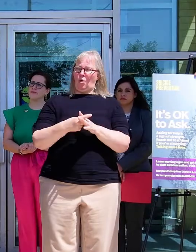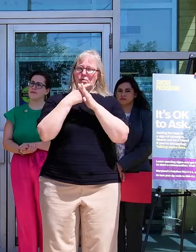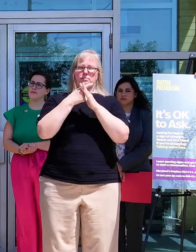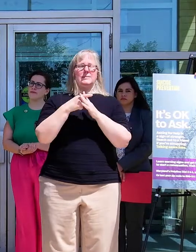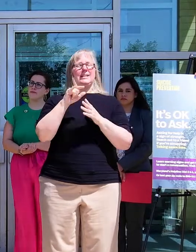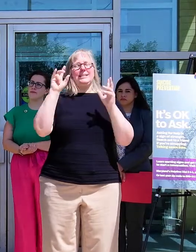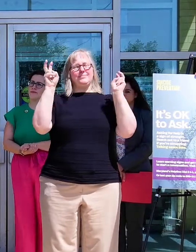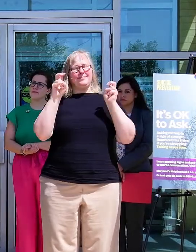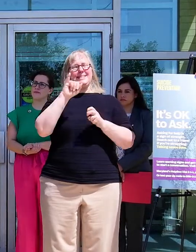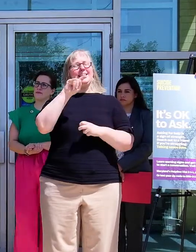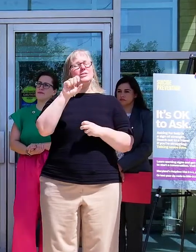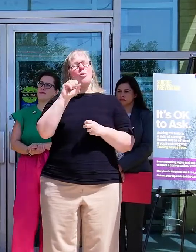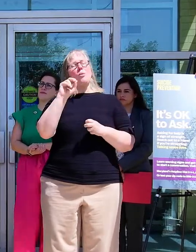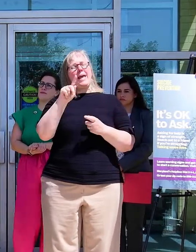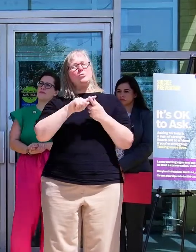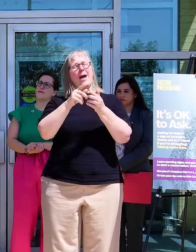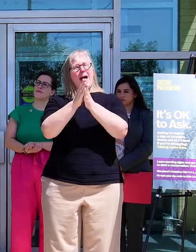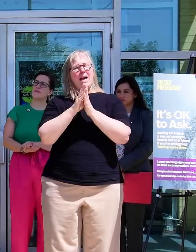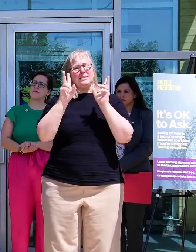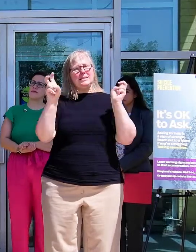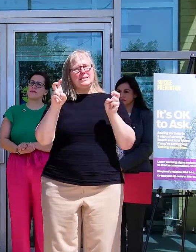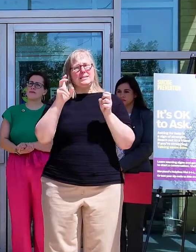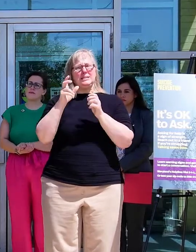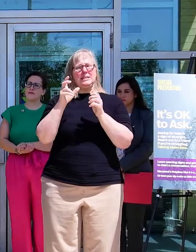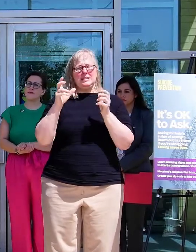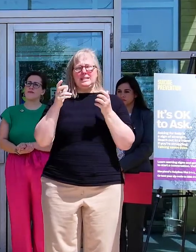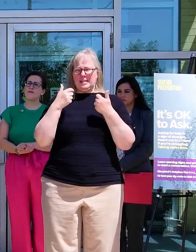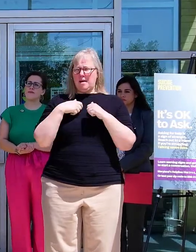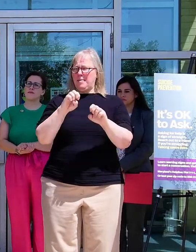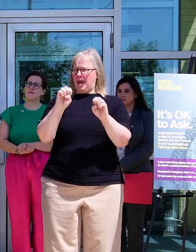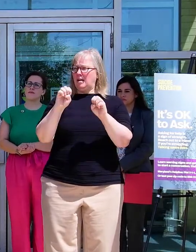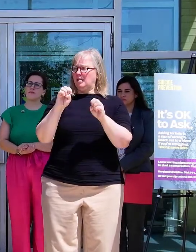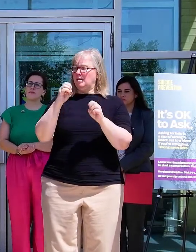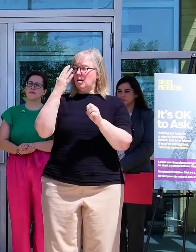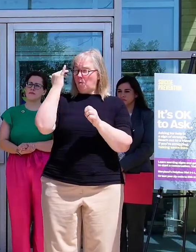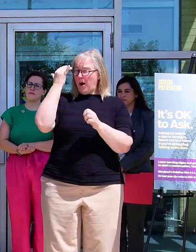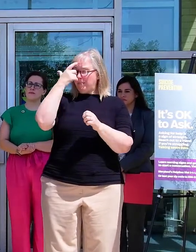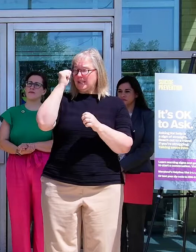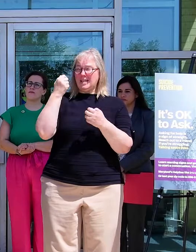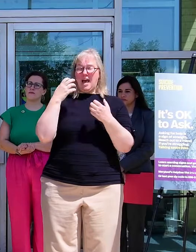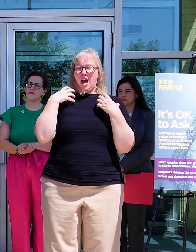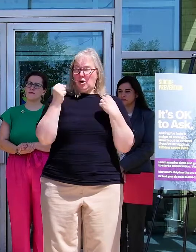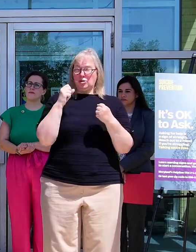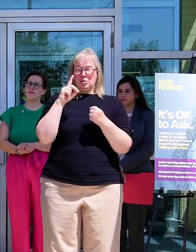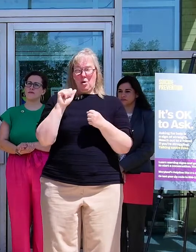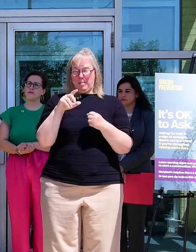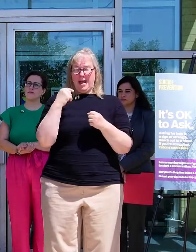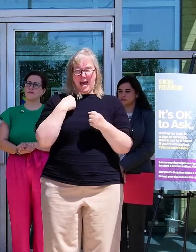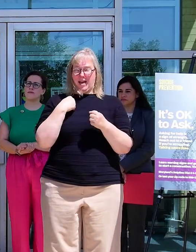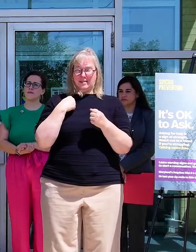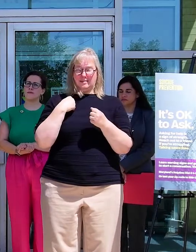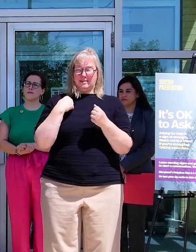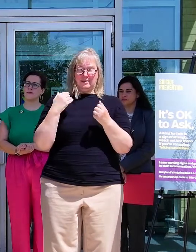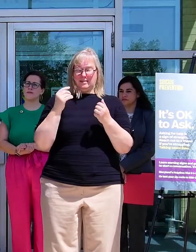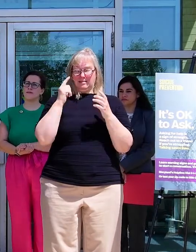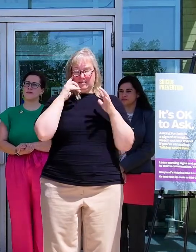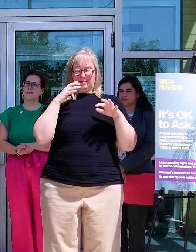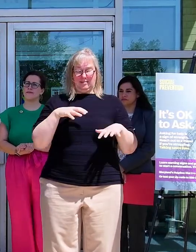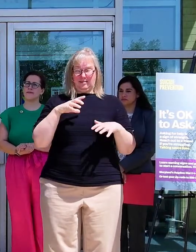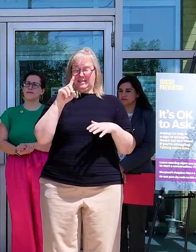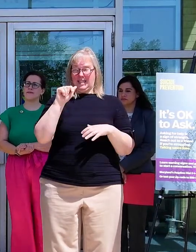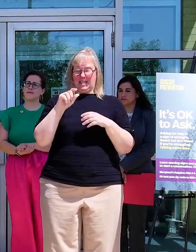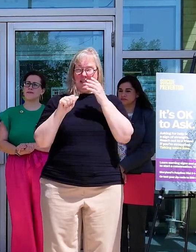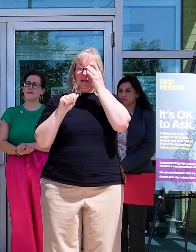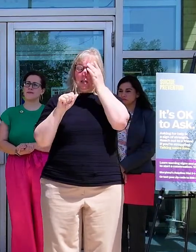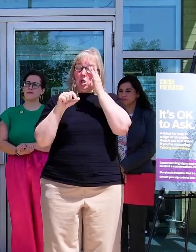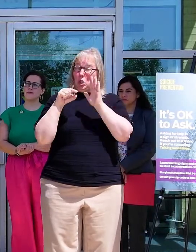Ask campaign with our health department in response to alarming data. Suicide was the leading cause of death